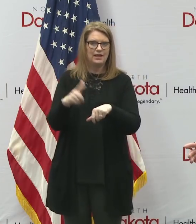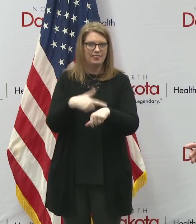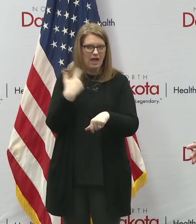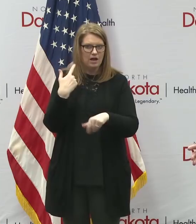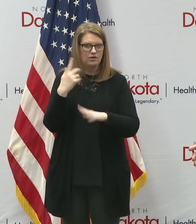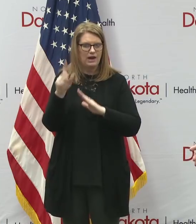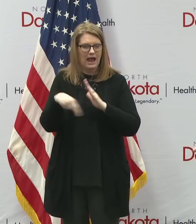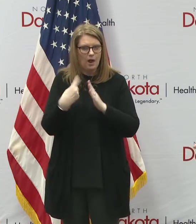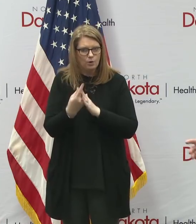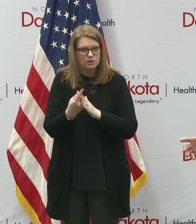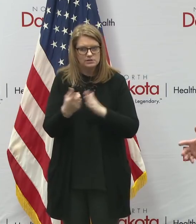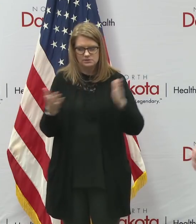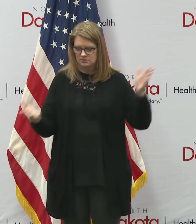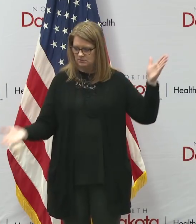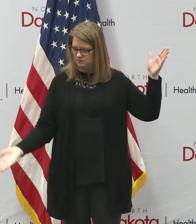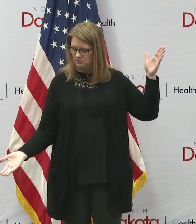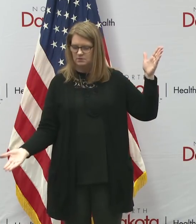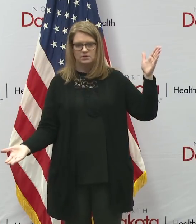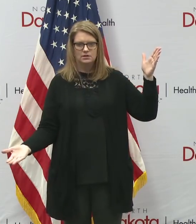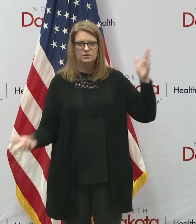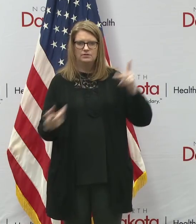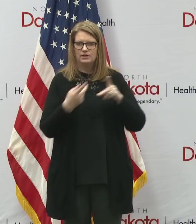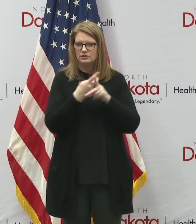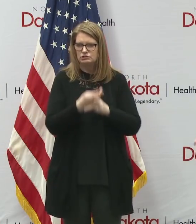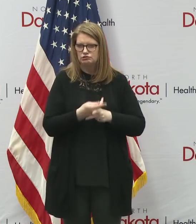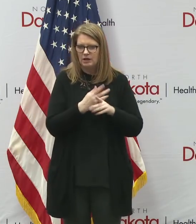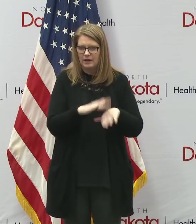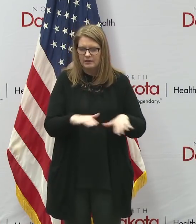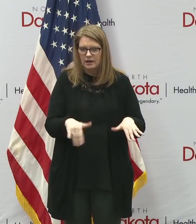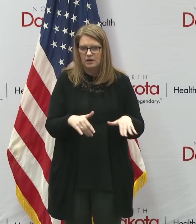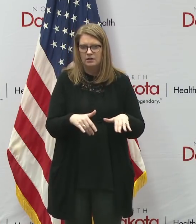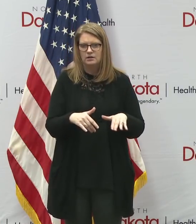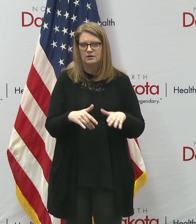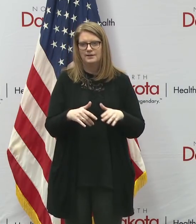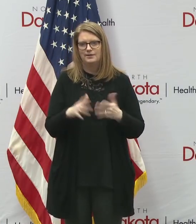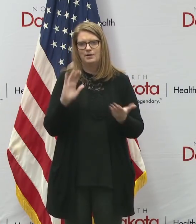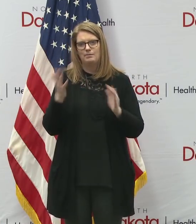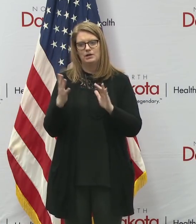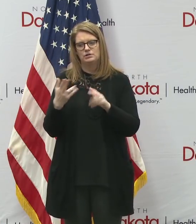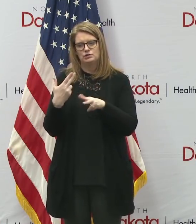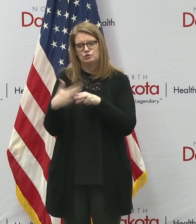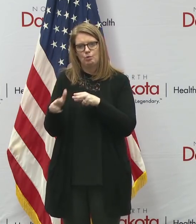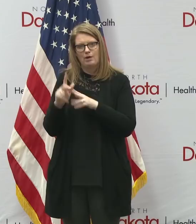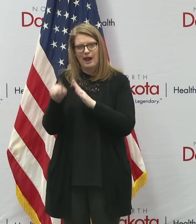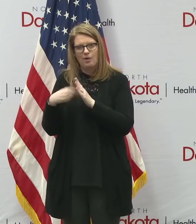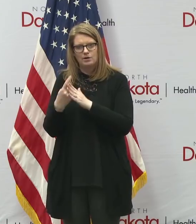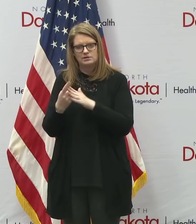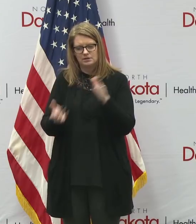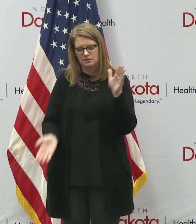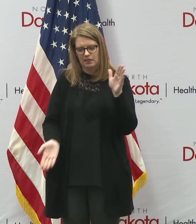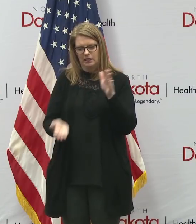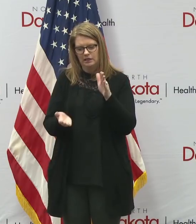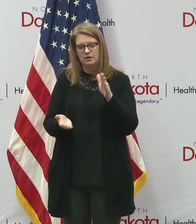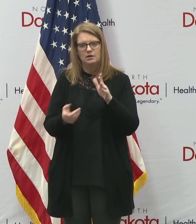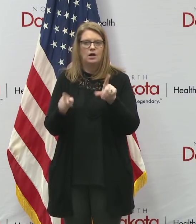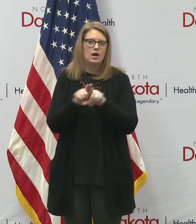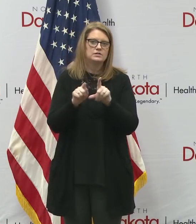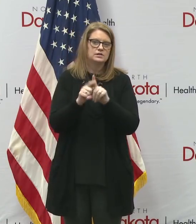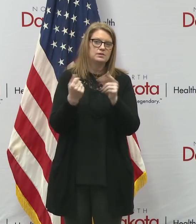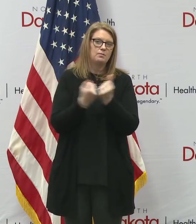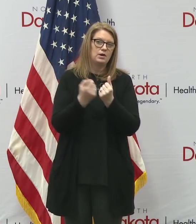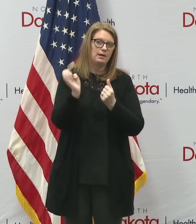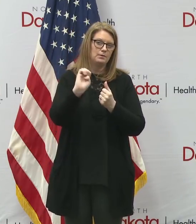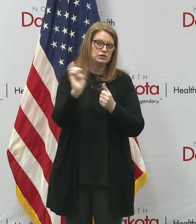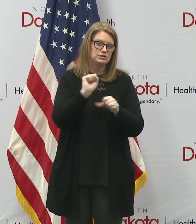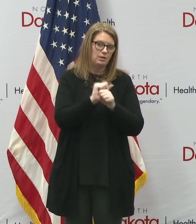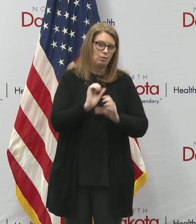operating hours, say for childcare versus shorter hours, may both support our emergency workers and also reduce